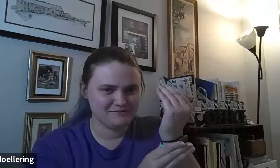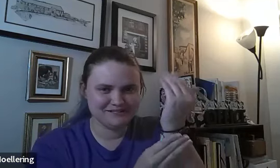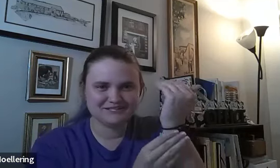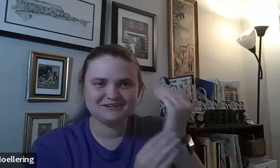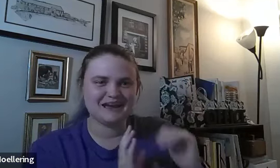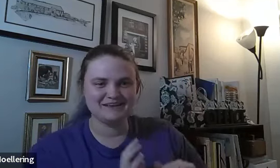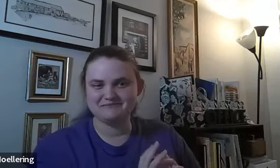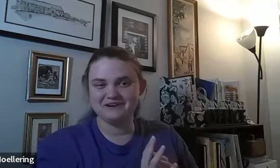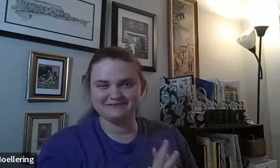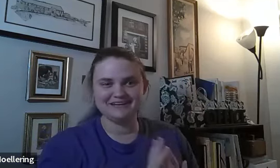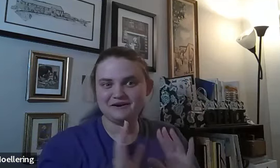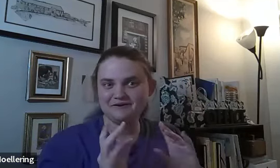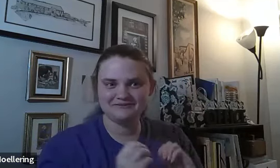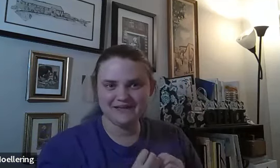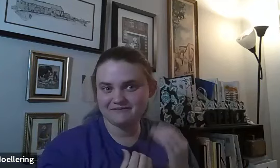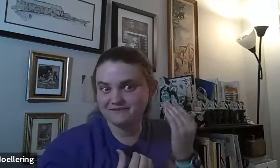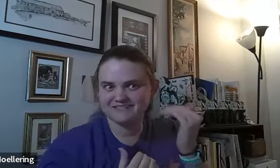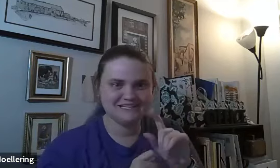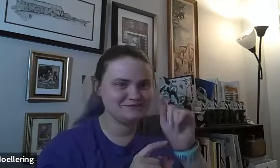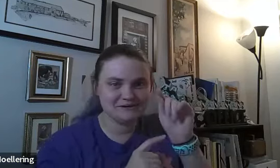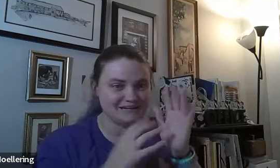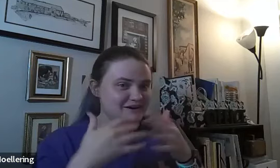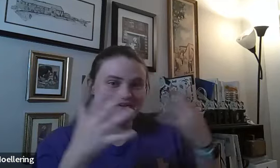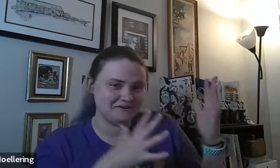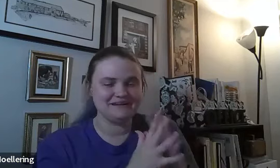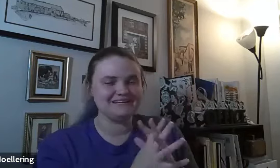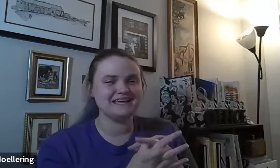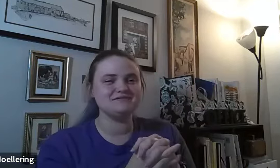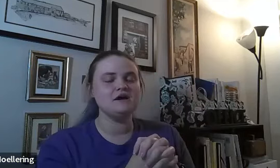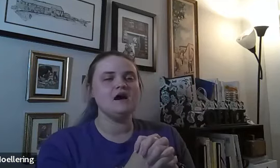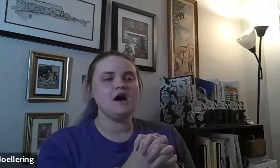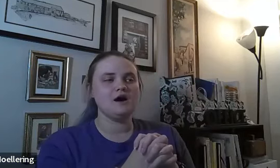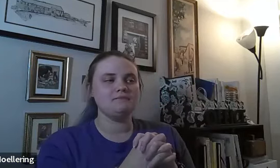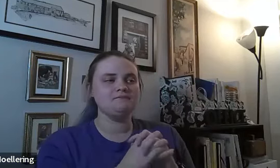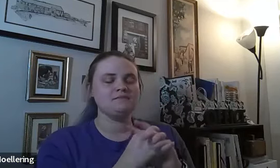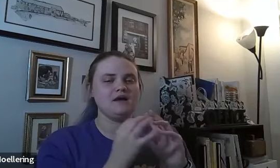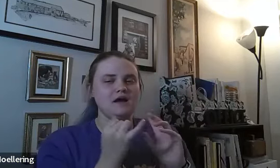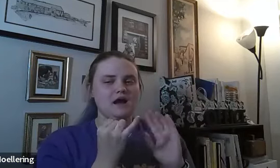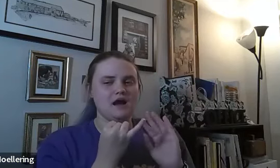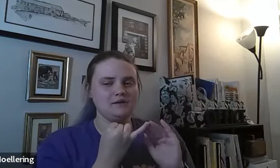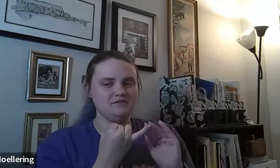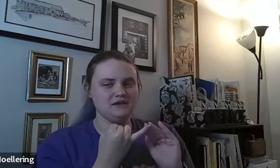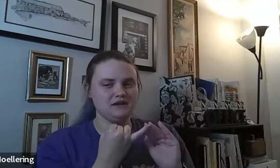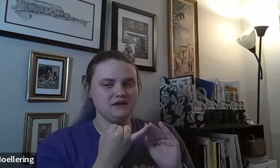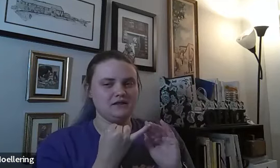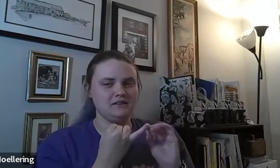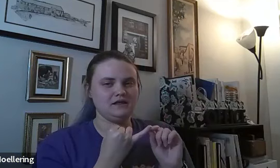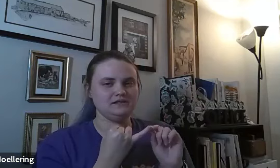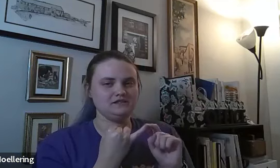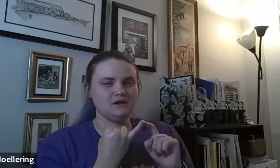going to just start adding them randomly. And oh, we have 15, 20, whatever minutes left. I'm thinking, I